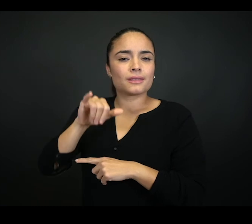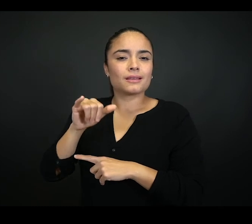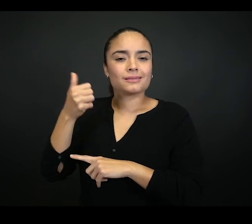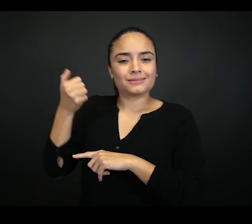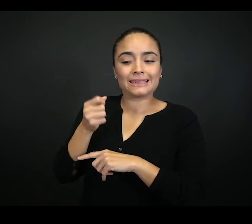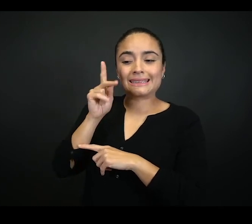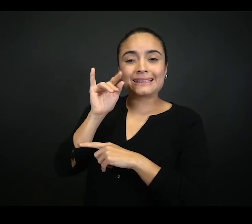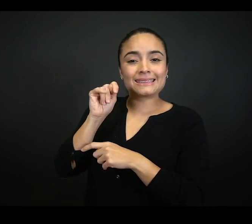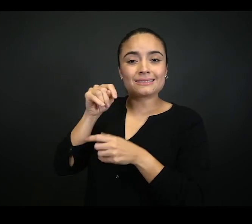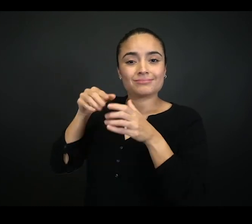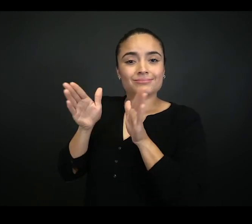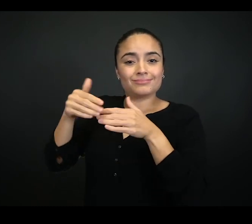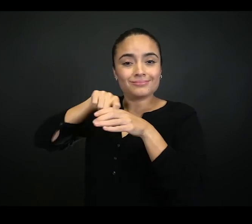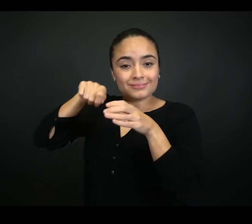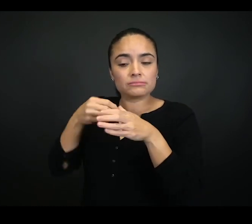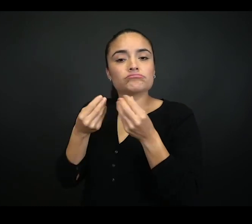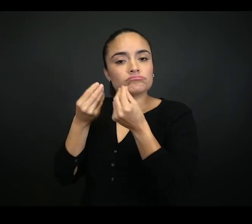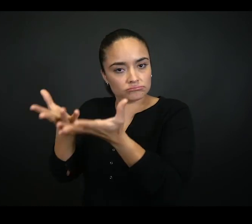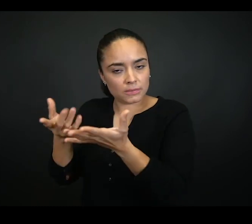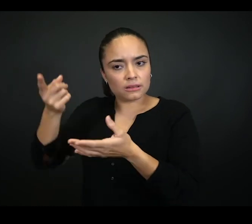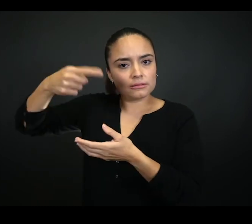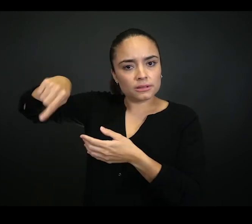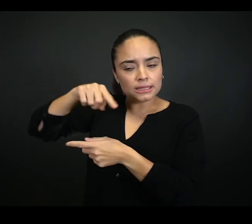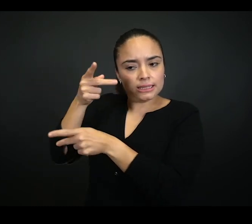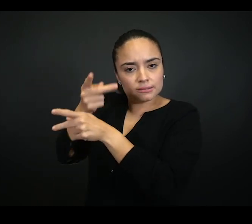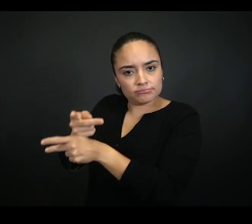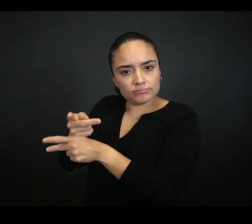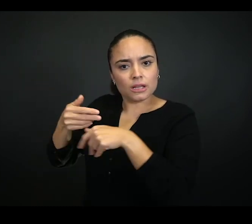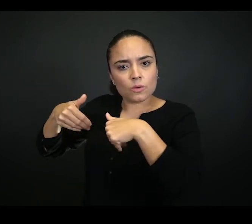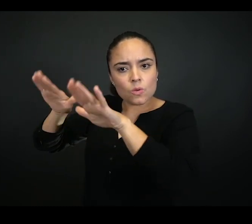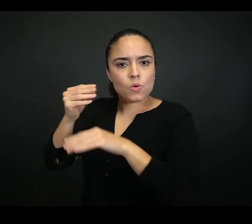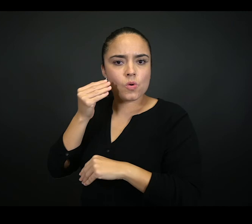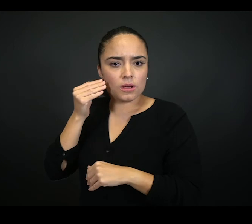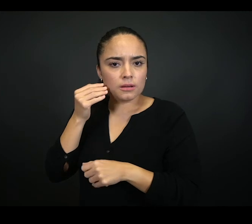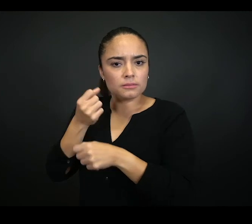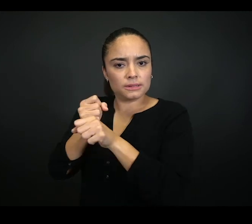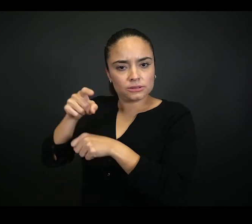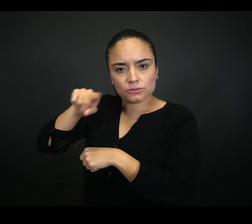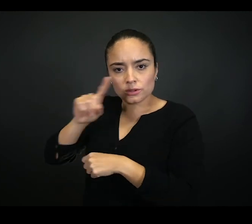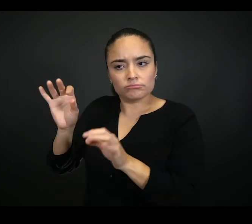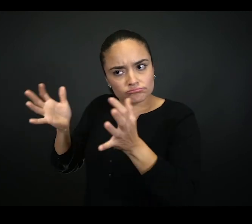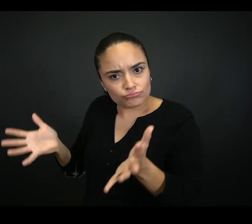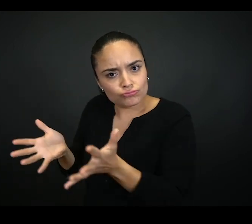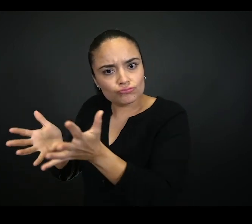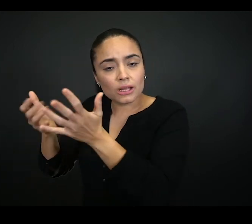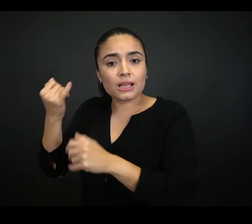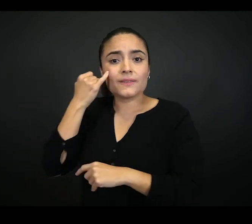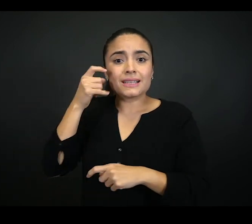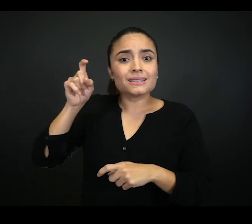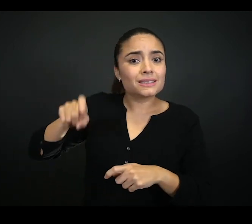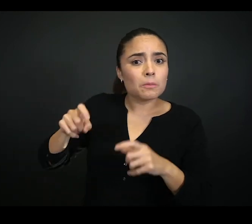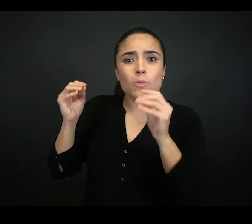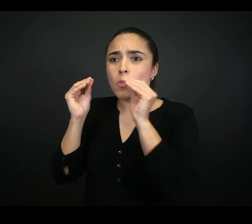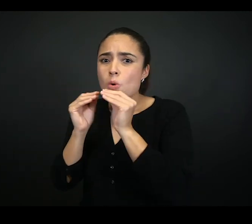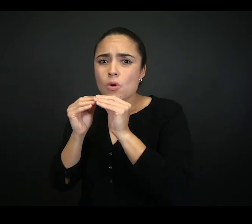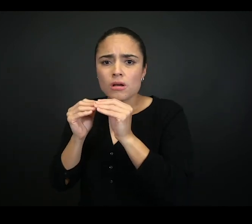get people to take home with them. We encourage people to take as many kits as they